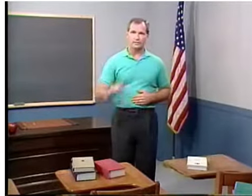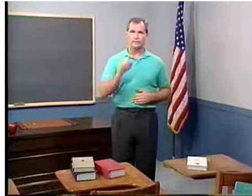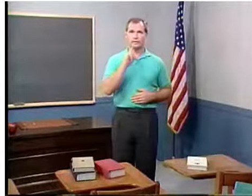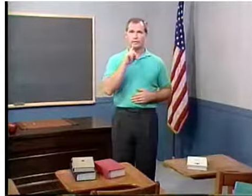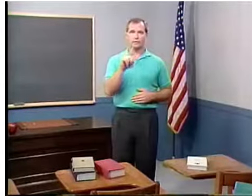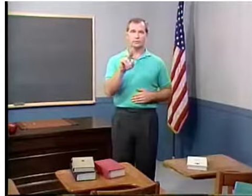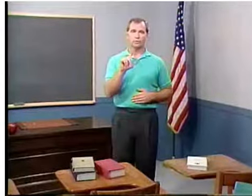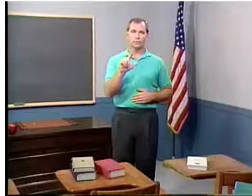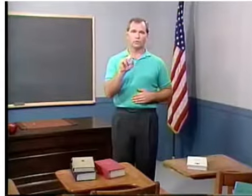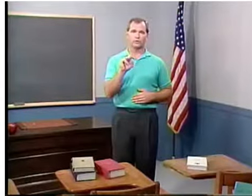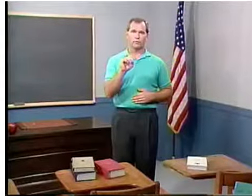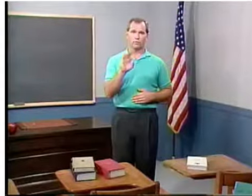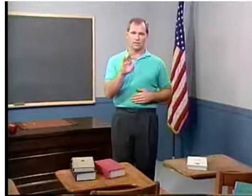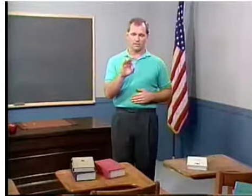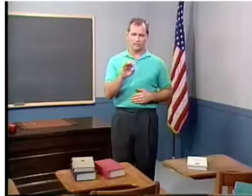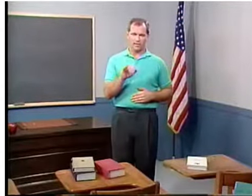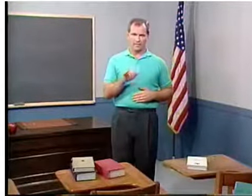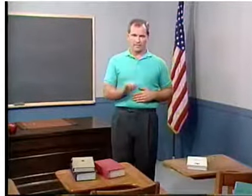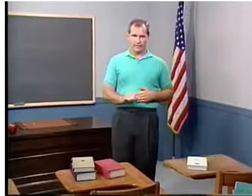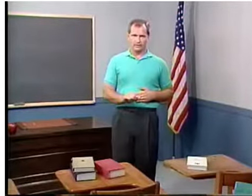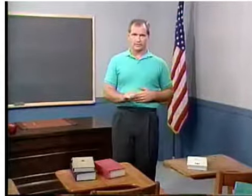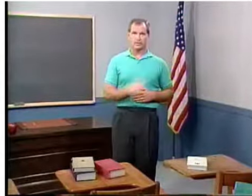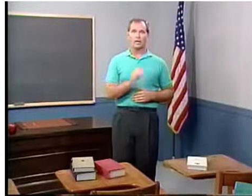this, these are all my books.